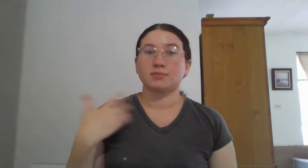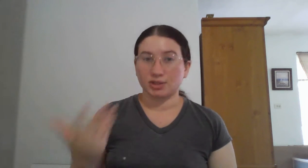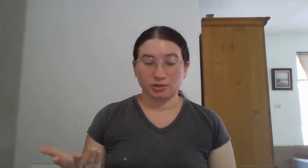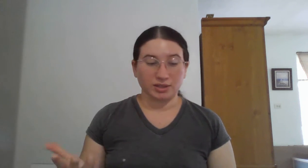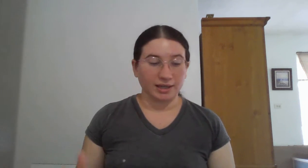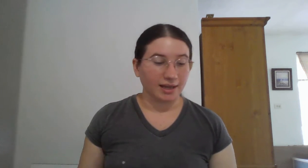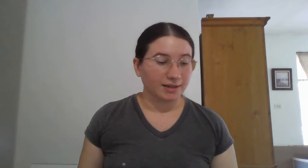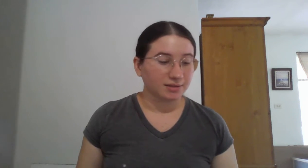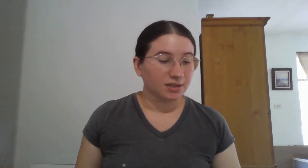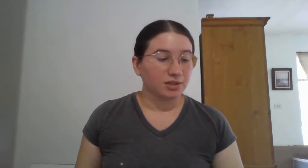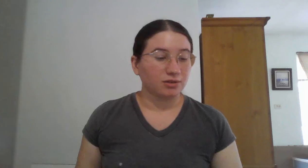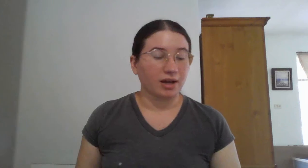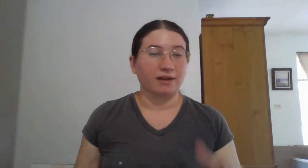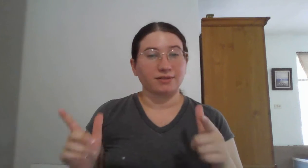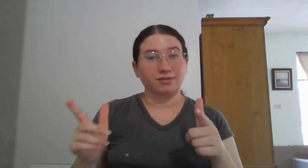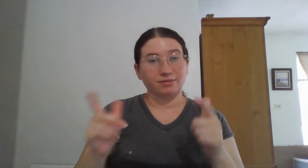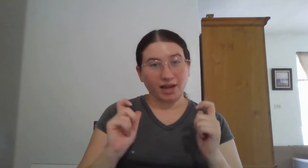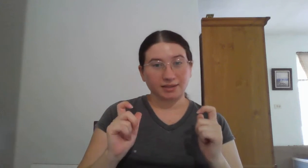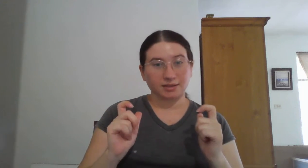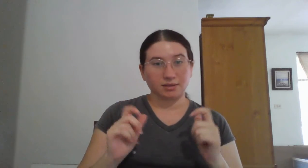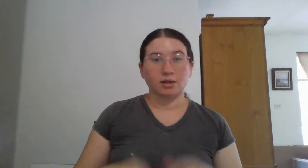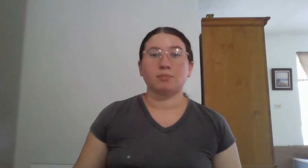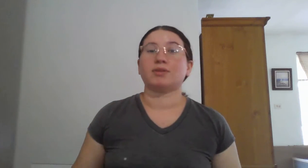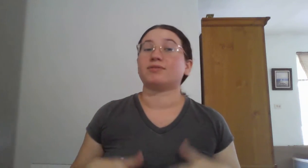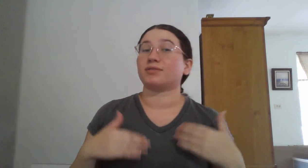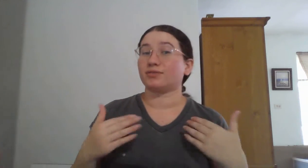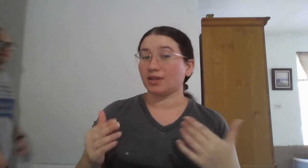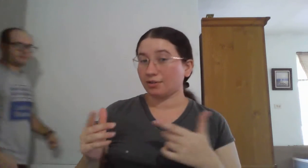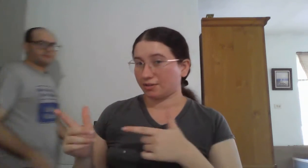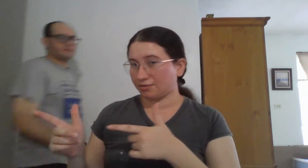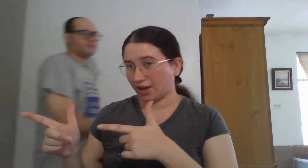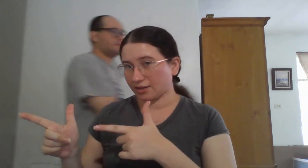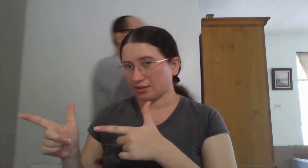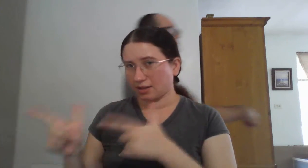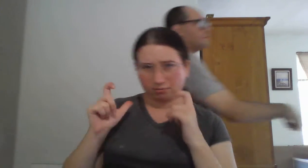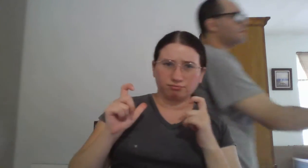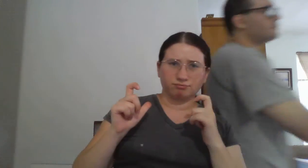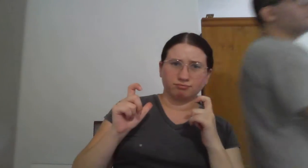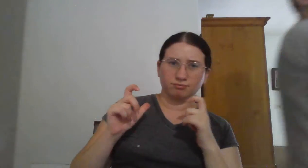You do it like that. You have fast, but for very fast,